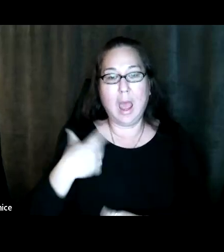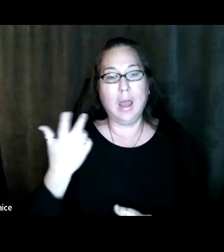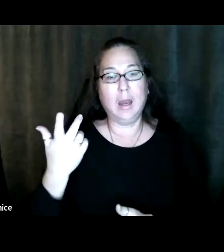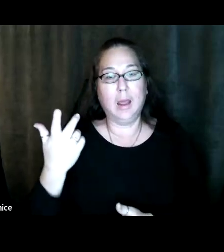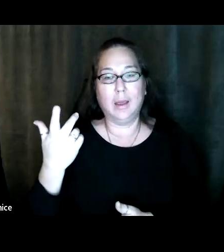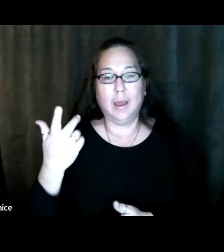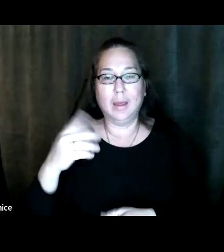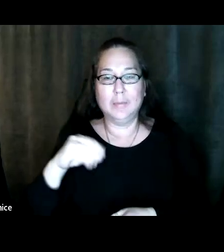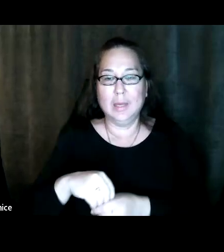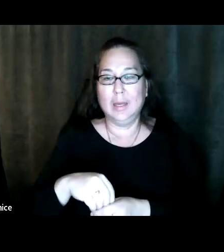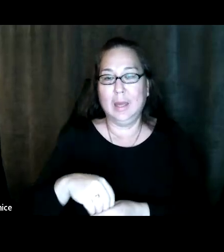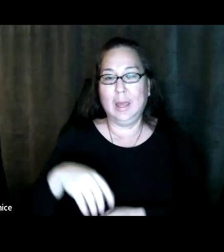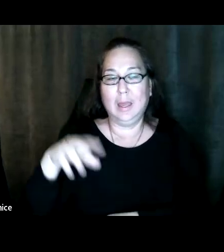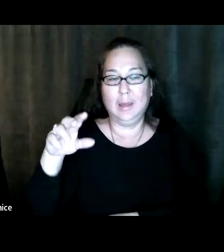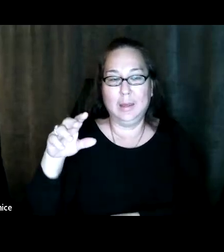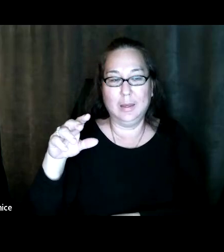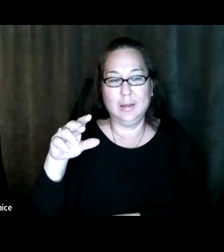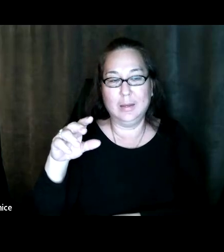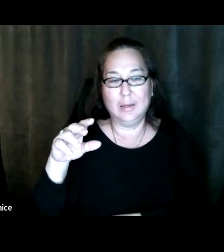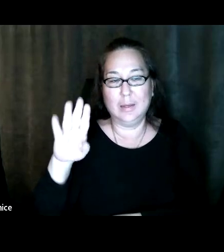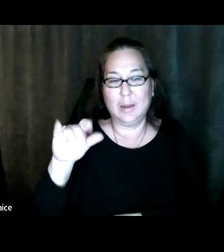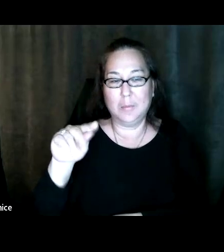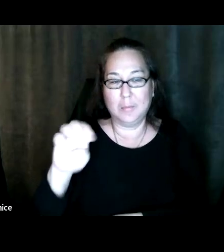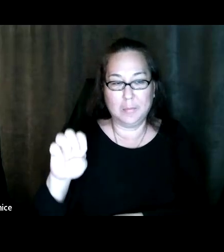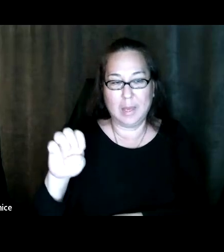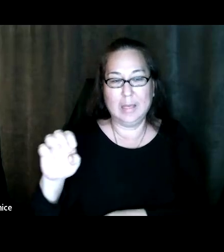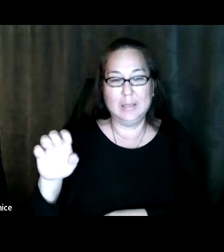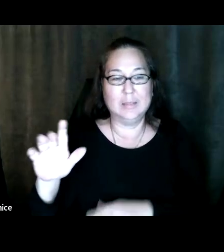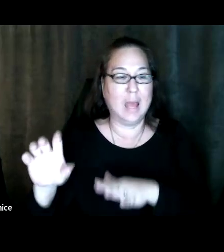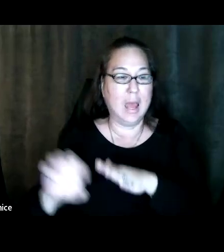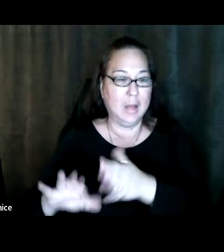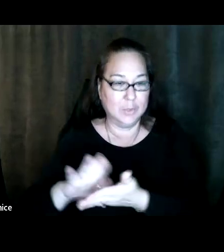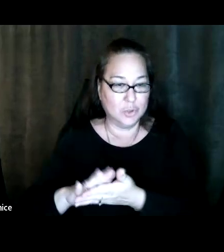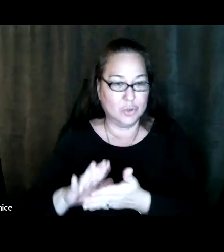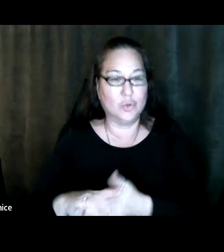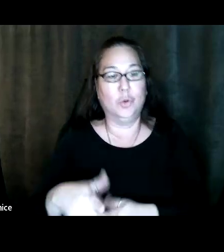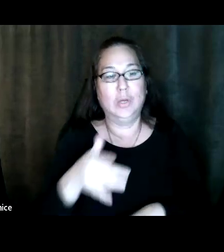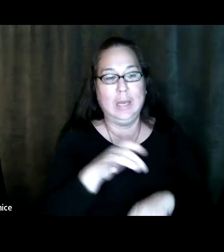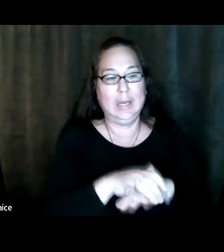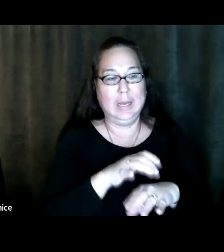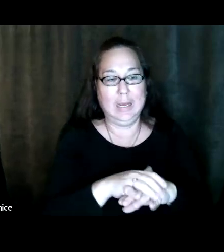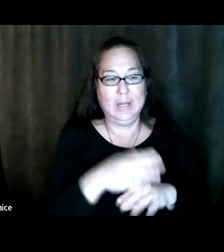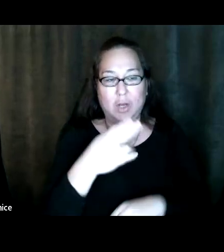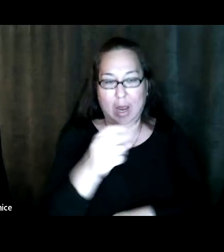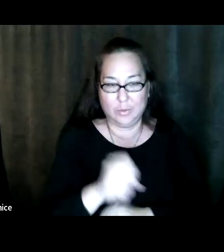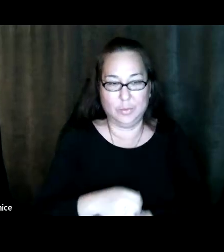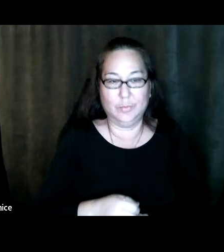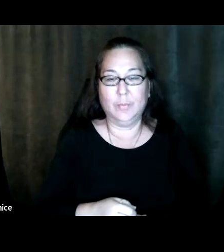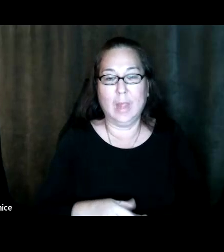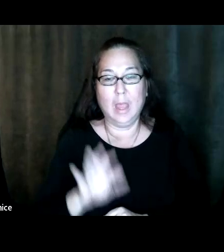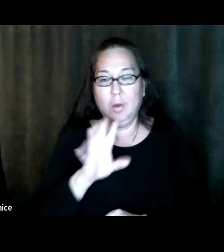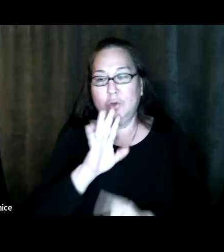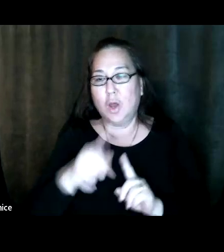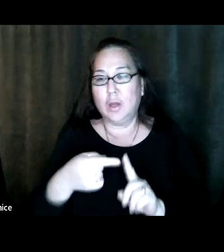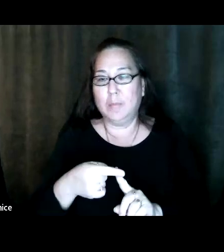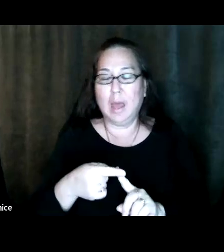Bates Elementary School. I'm speaking tonight about the BTU contract negotiations as they pertain to the rollout of inclusion across